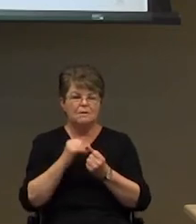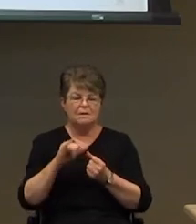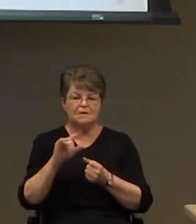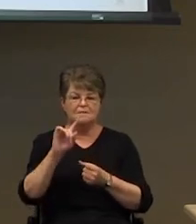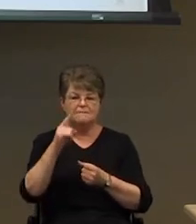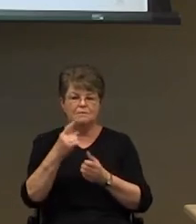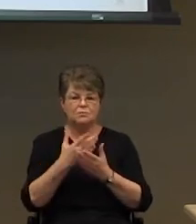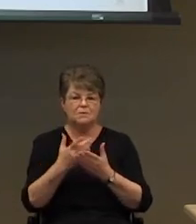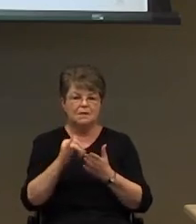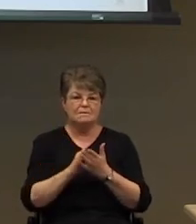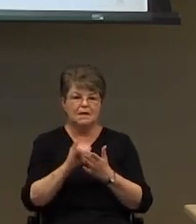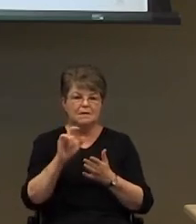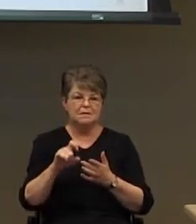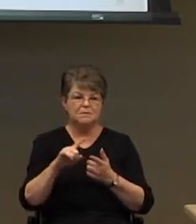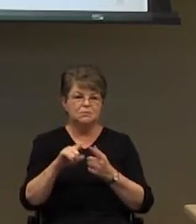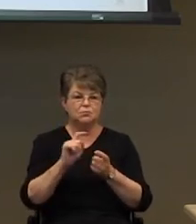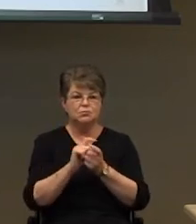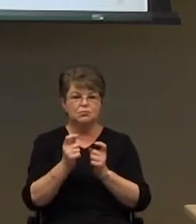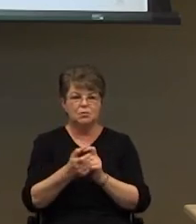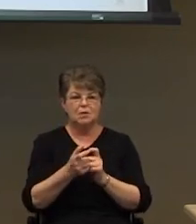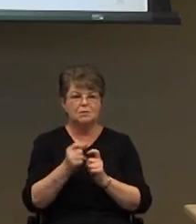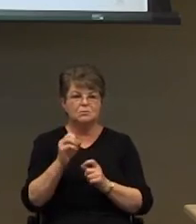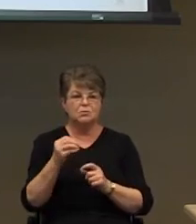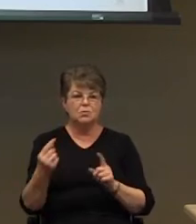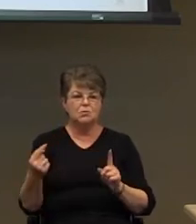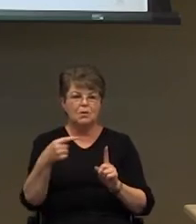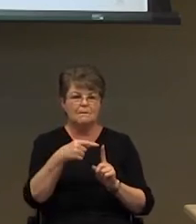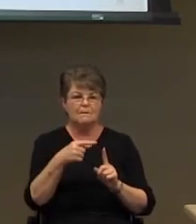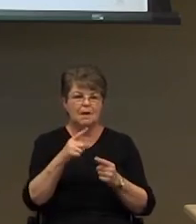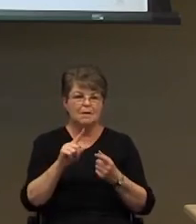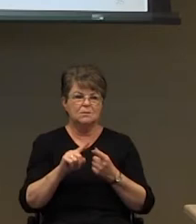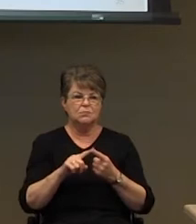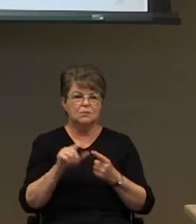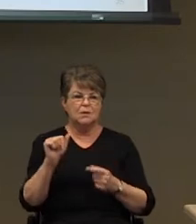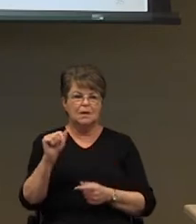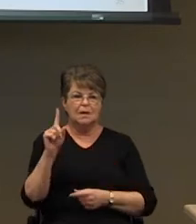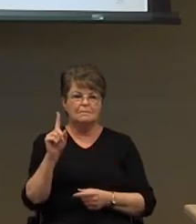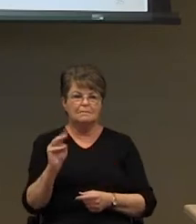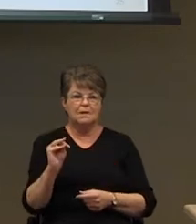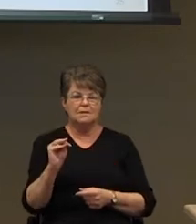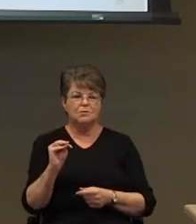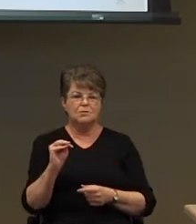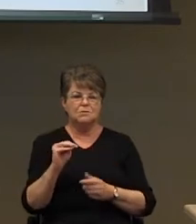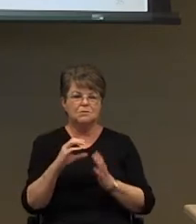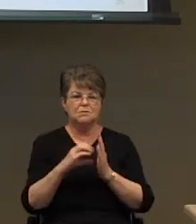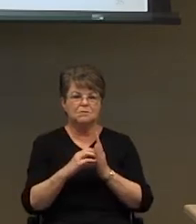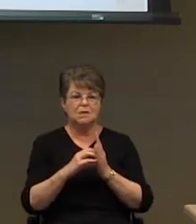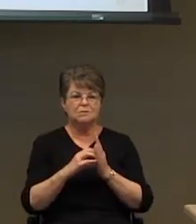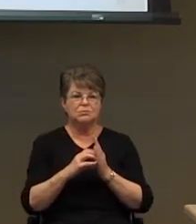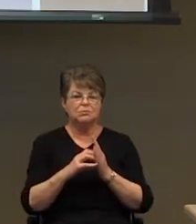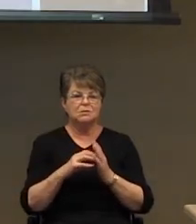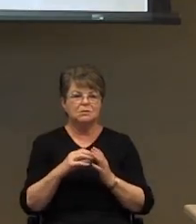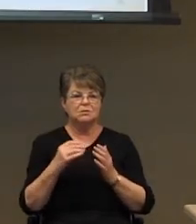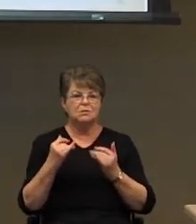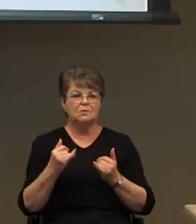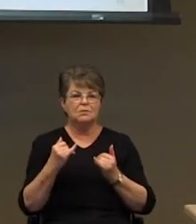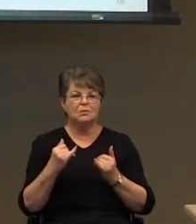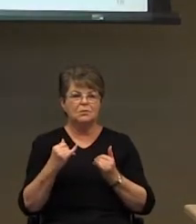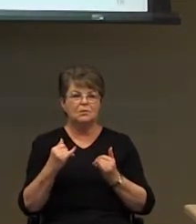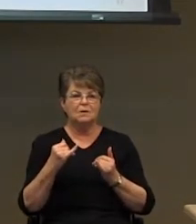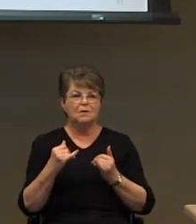first thing that needs to change. So going back to the administrative section, currently,